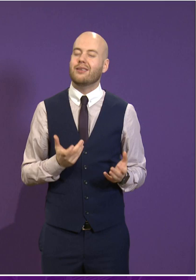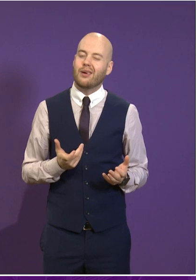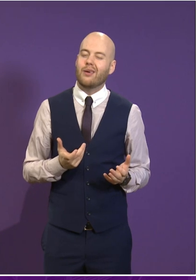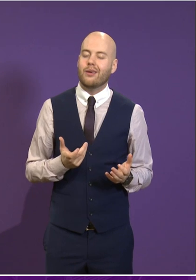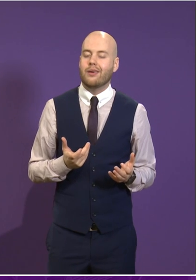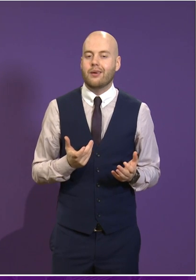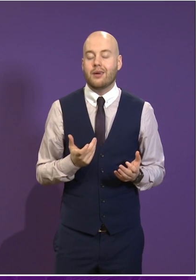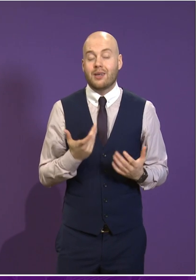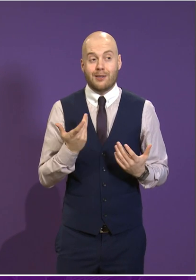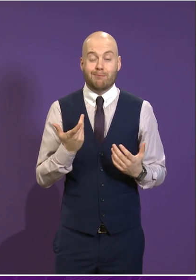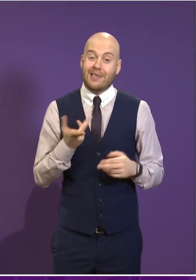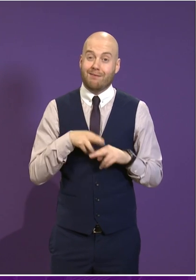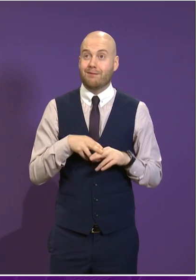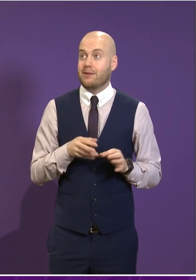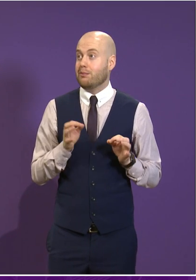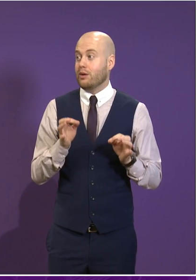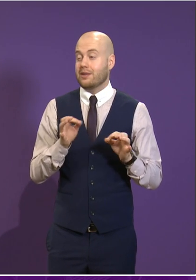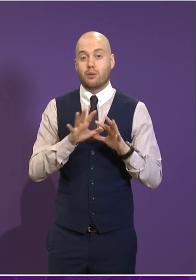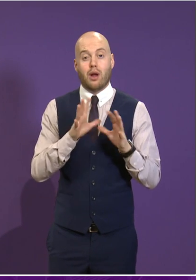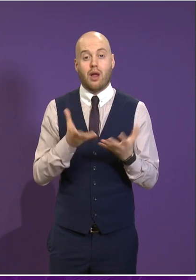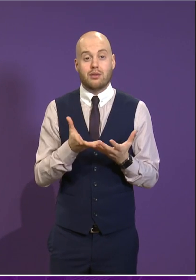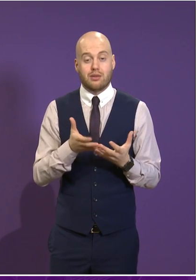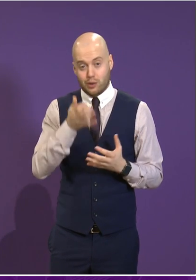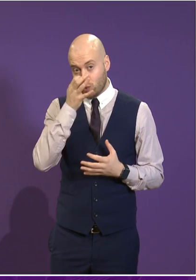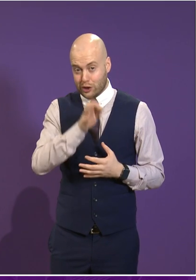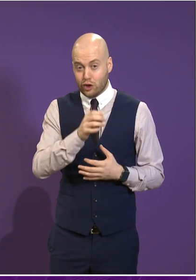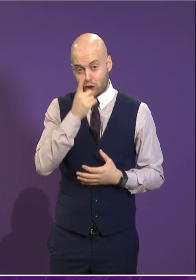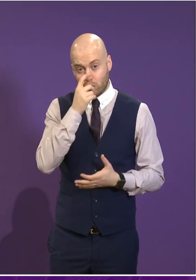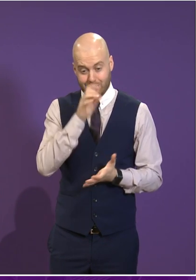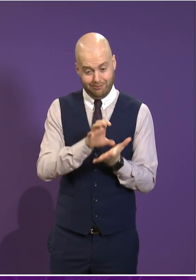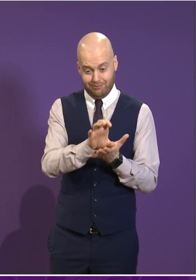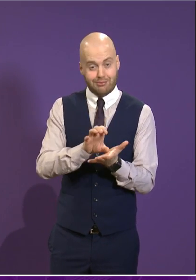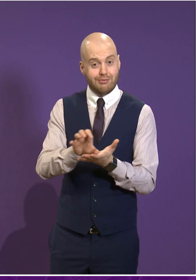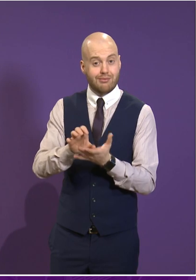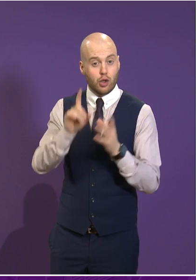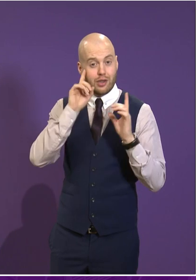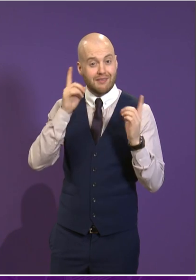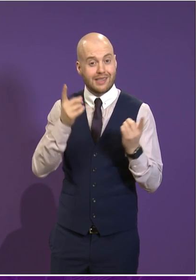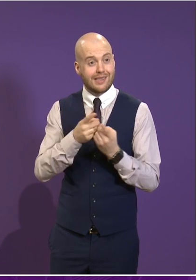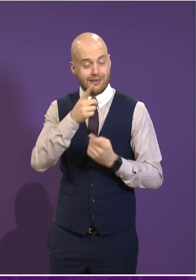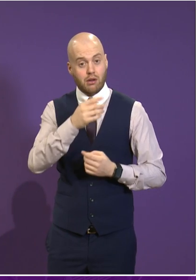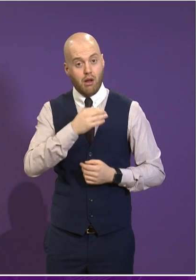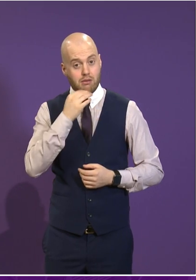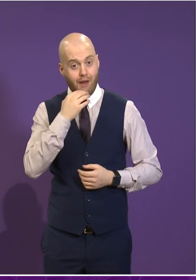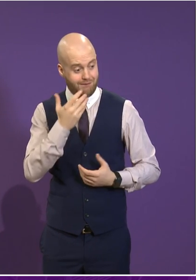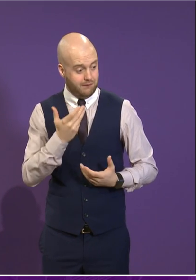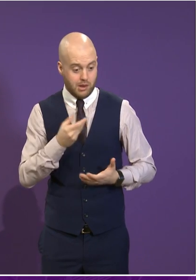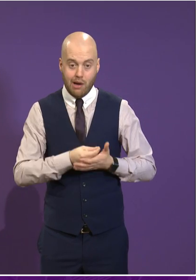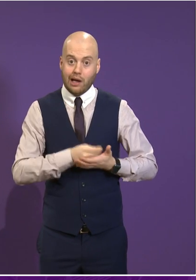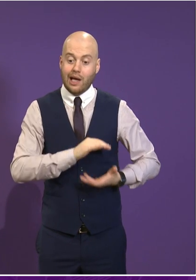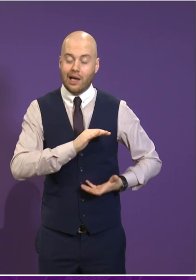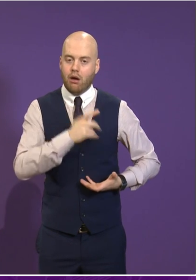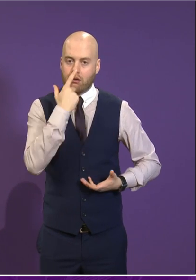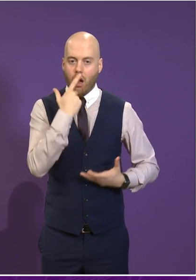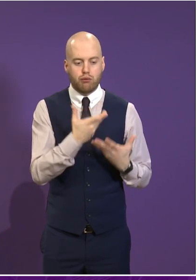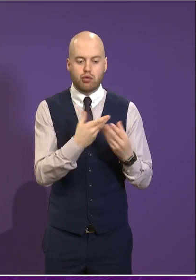part of in the ideal world, what we could do is fund universities with enough capital that they could resolve all of